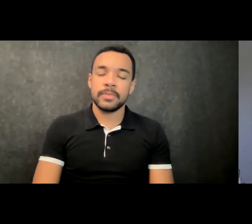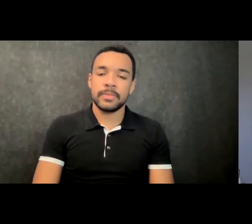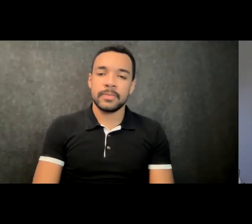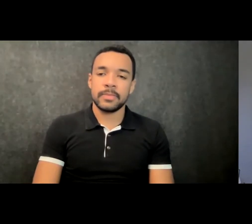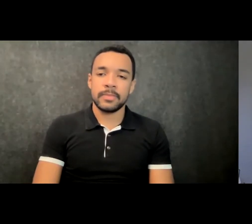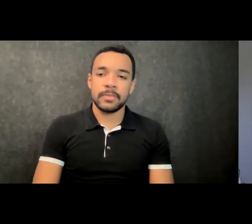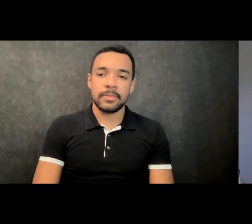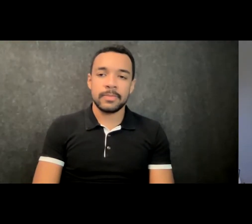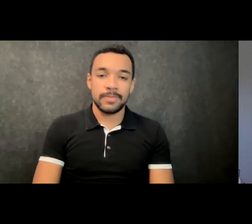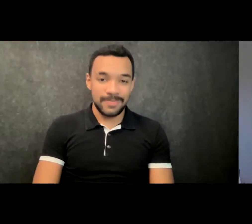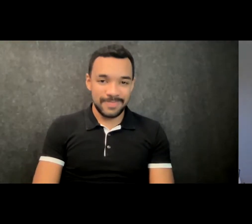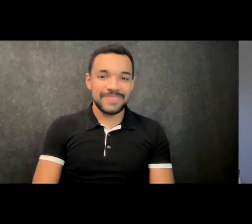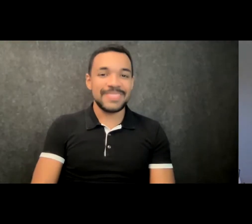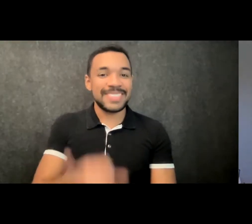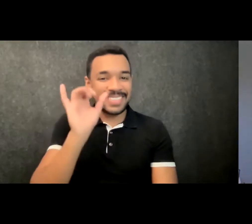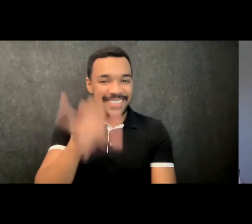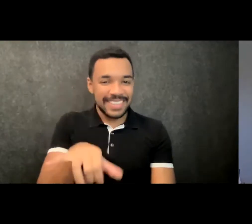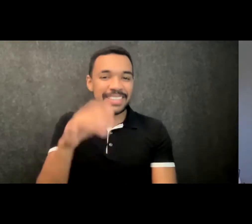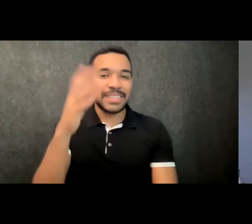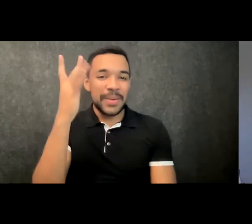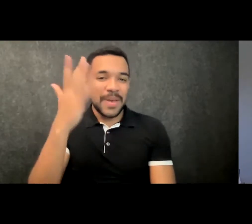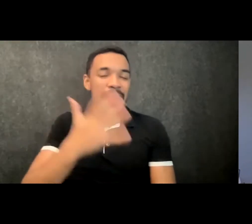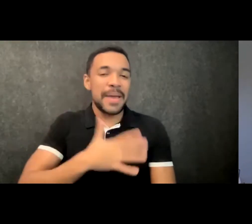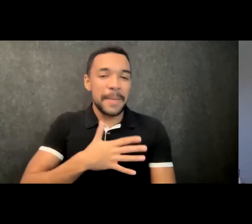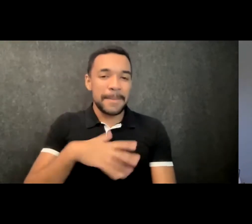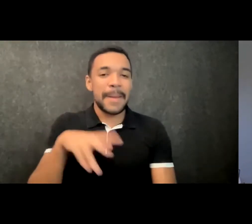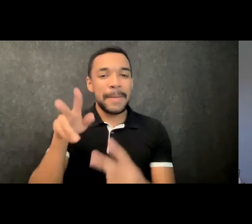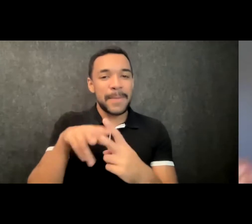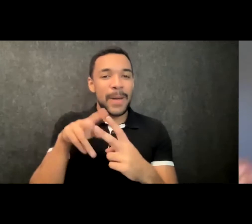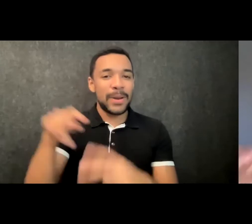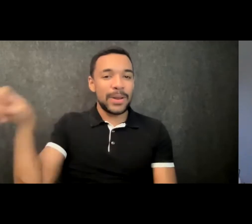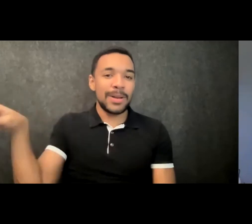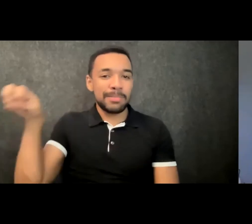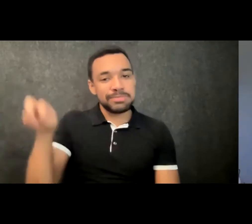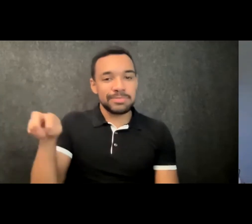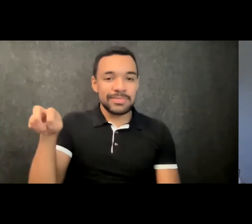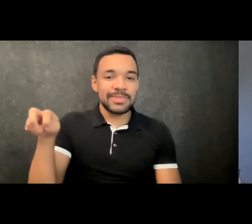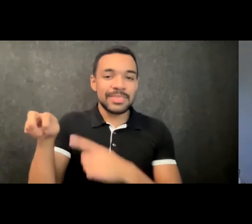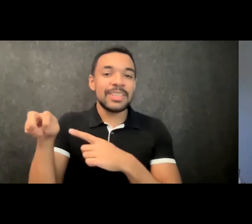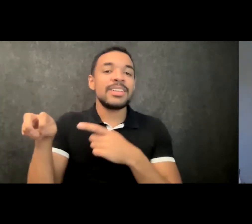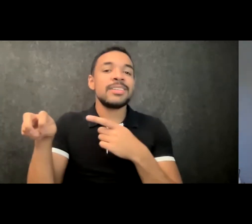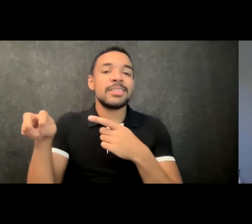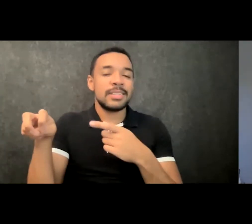That's why my partner was creeping, so she could hear me read this next love poem I wrote about her.